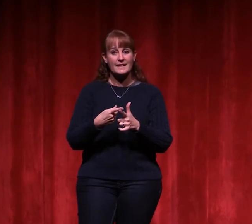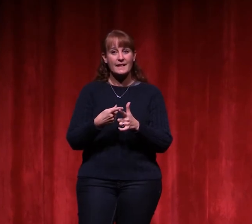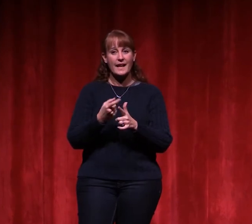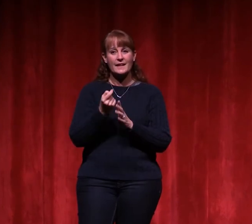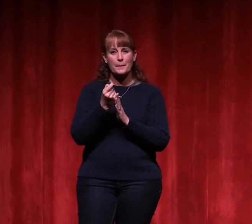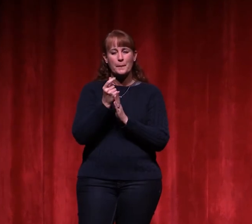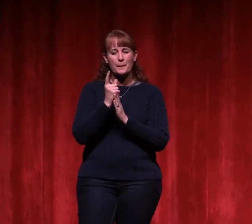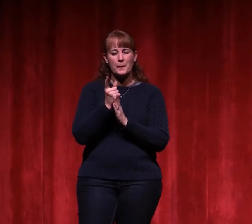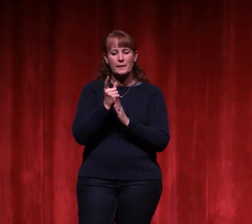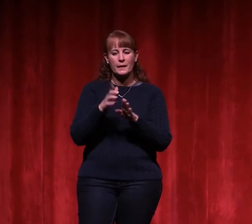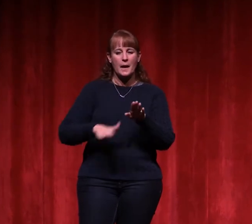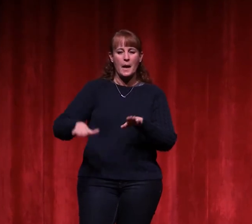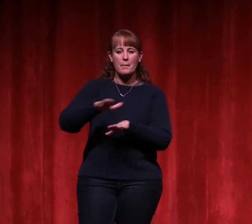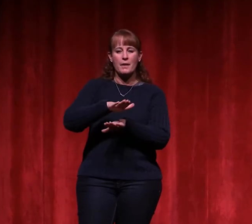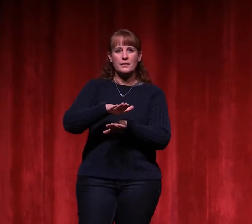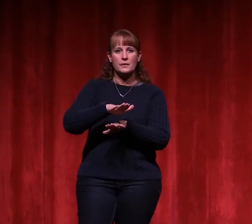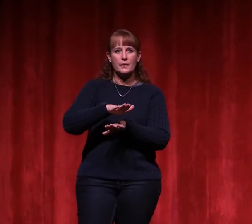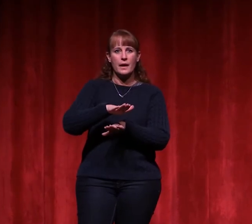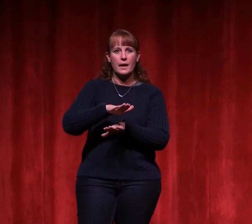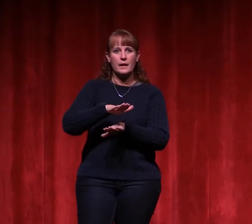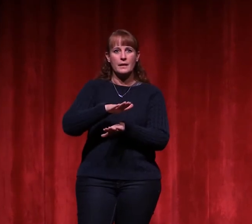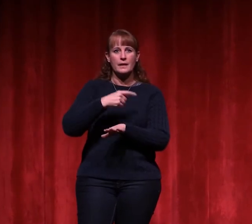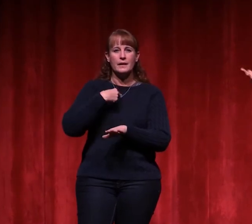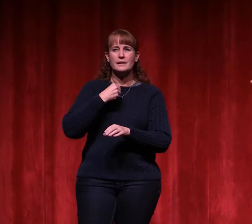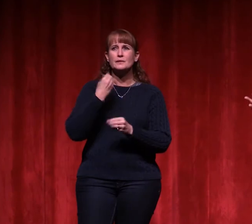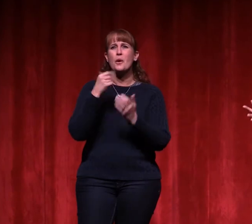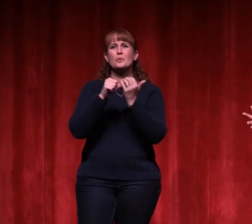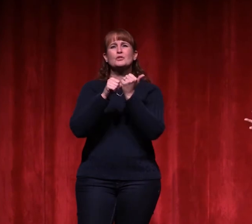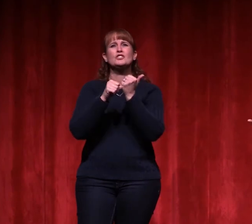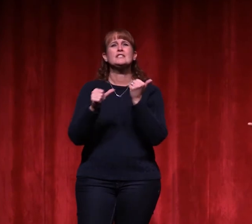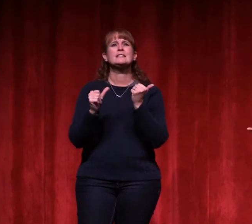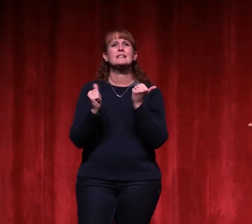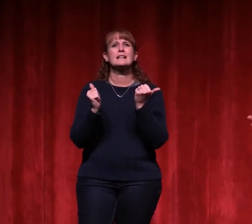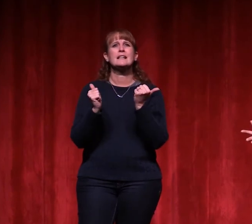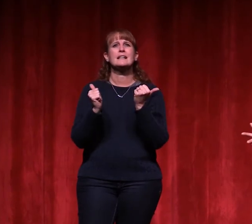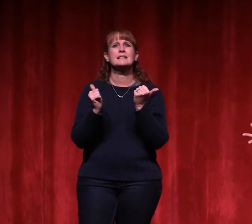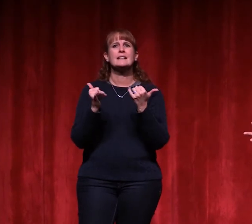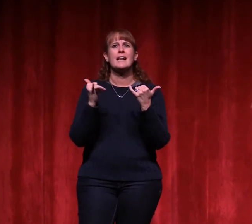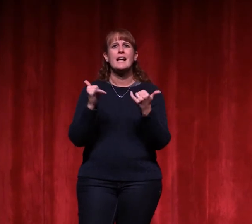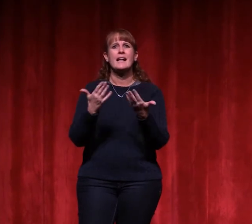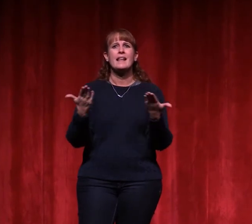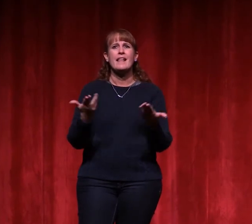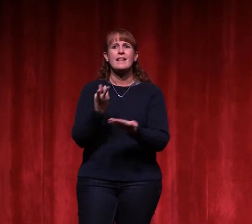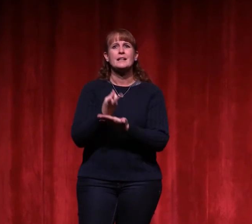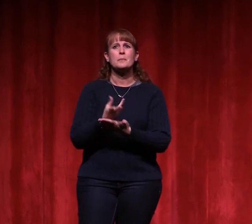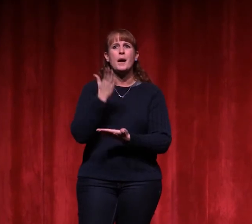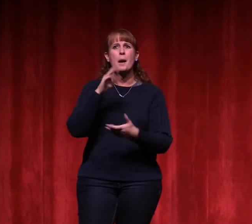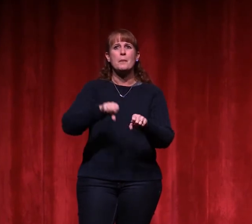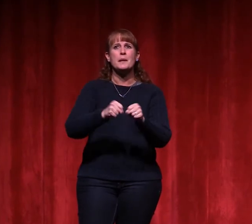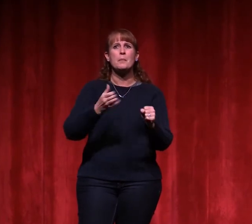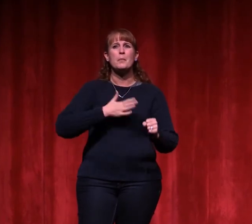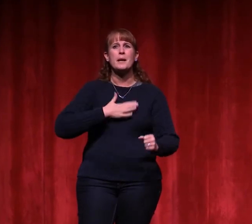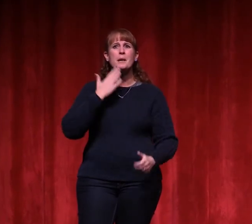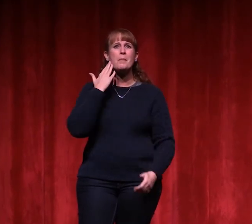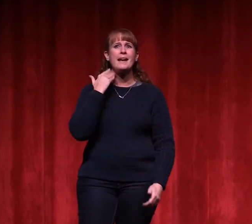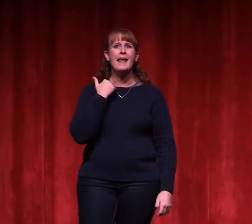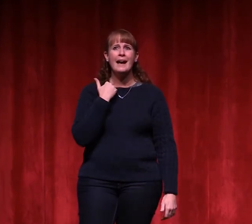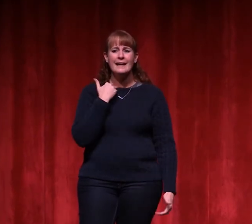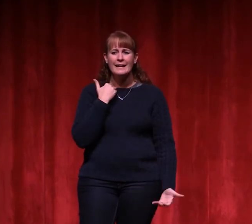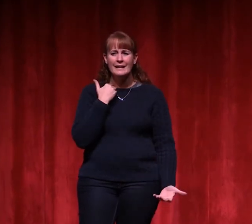millisecond above the ground, I went, oh, shit, in this position, I'm going to break my neck.